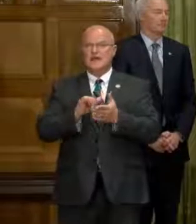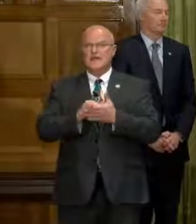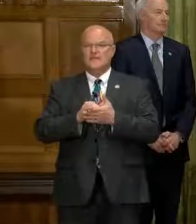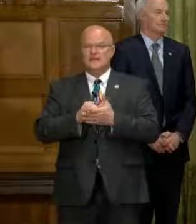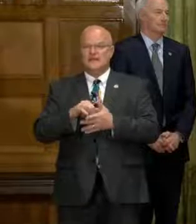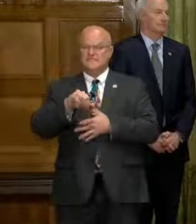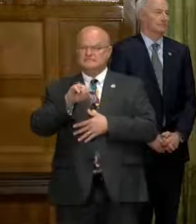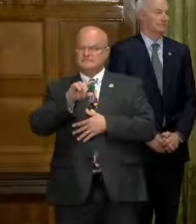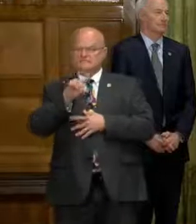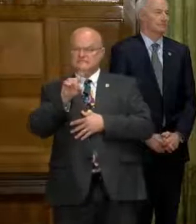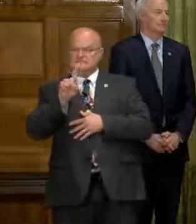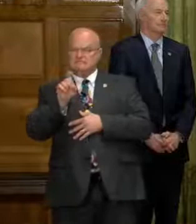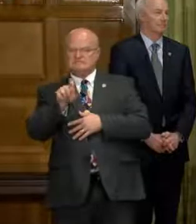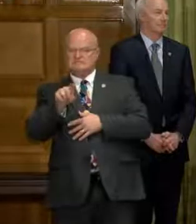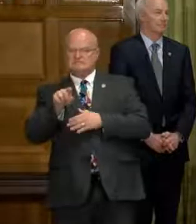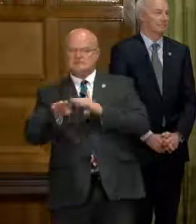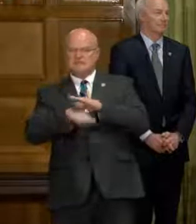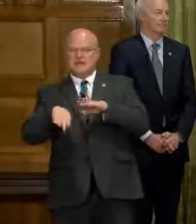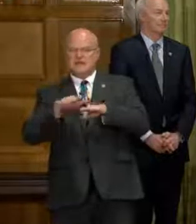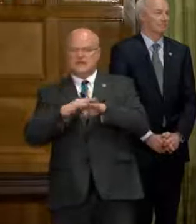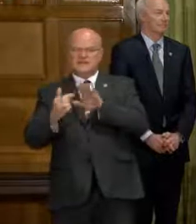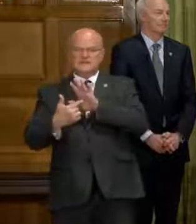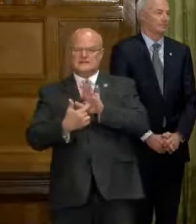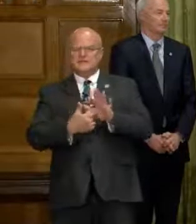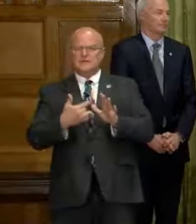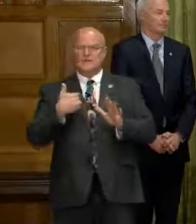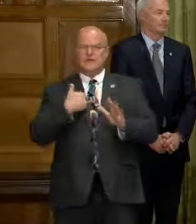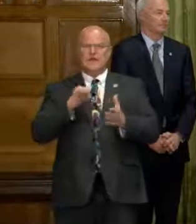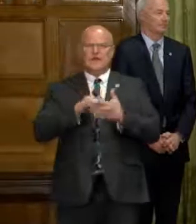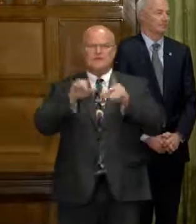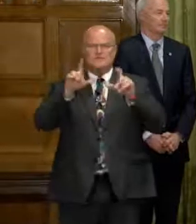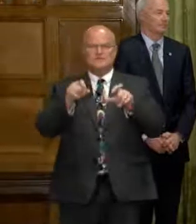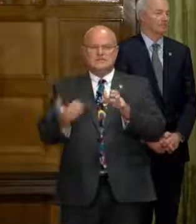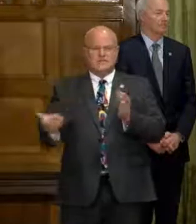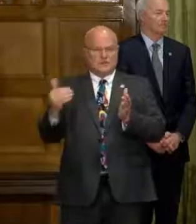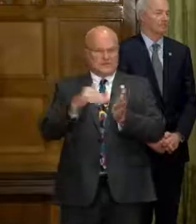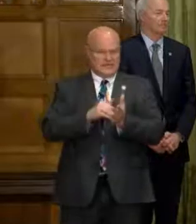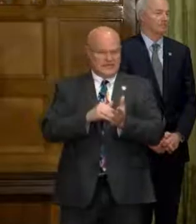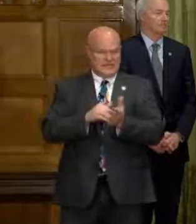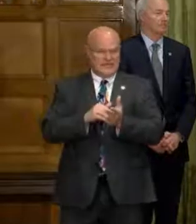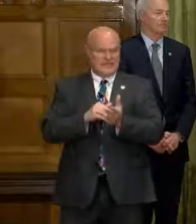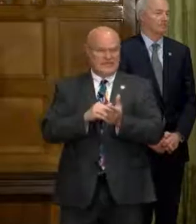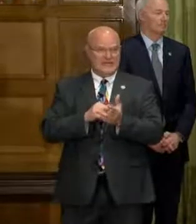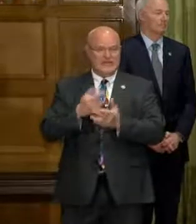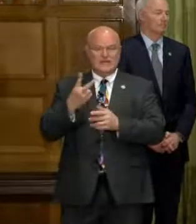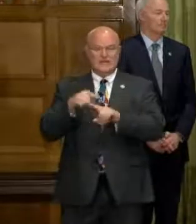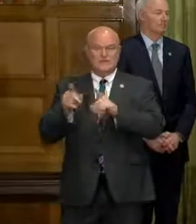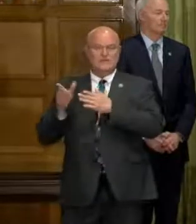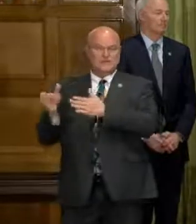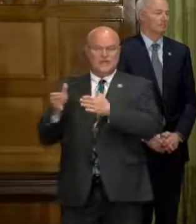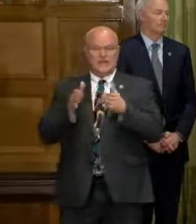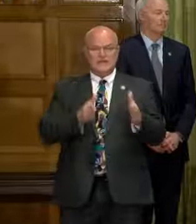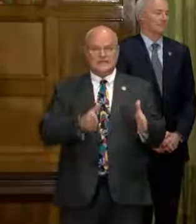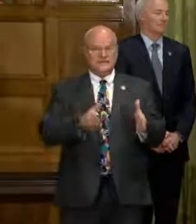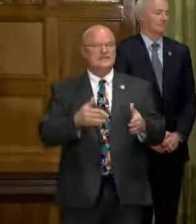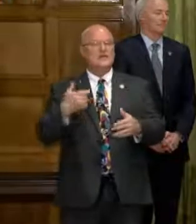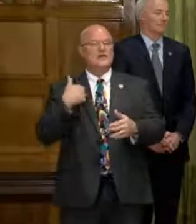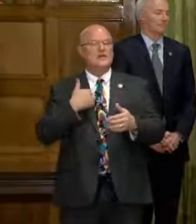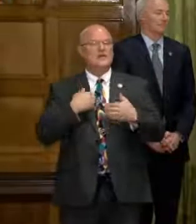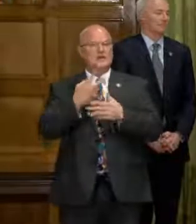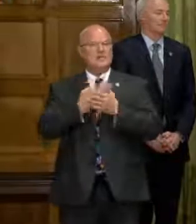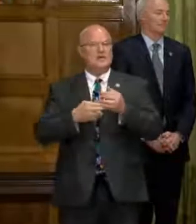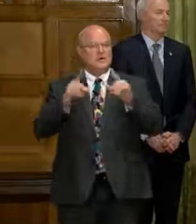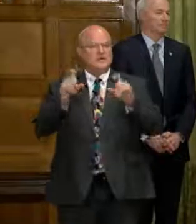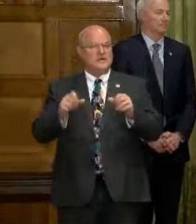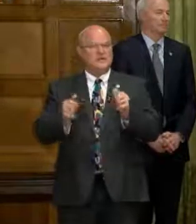were questionable based on the symptoms, and so we had those tests repeated in 2 different ways. We had them